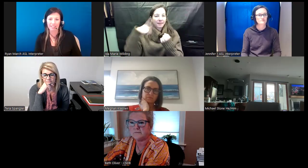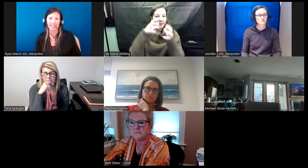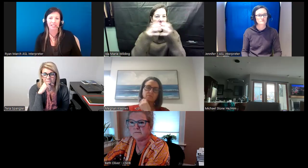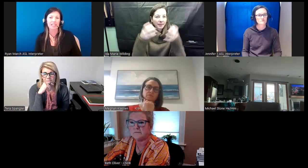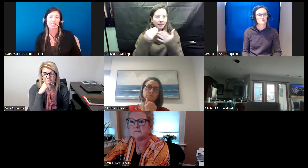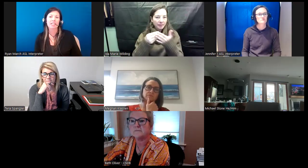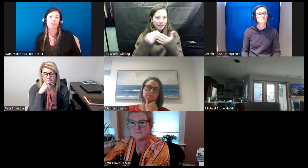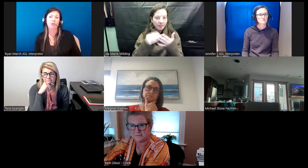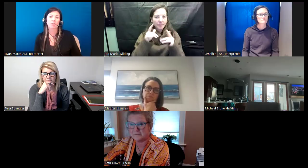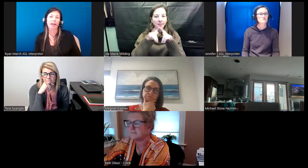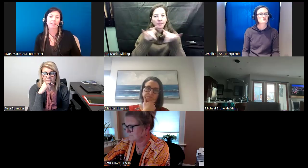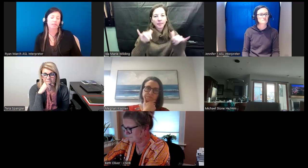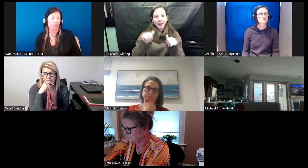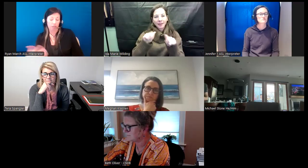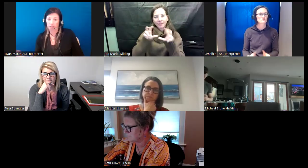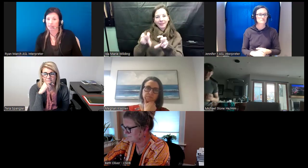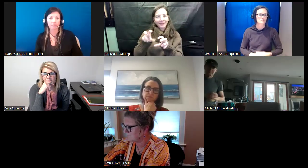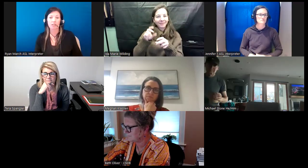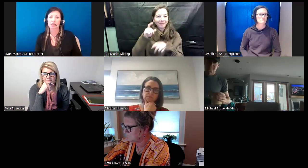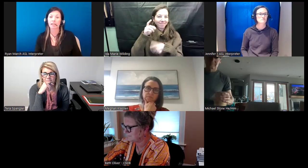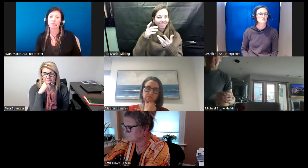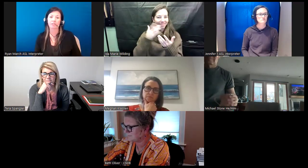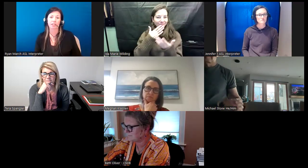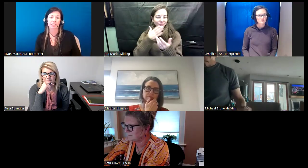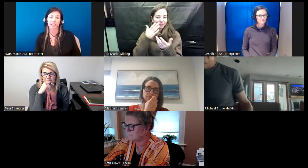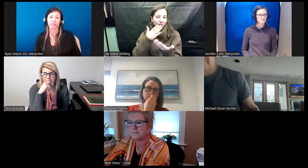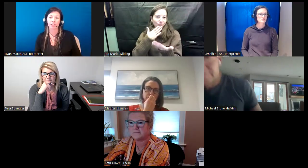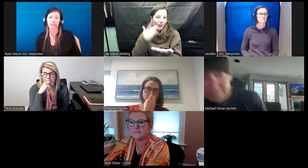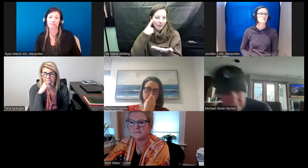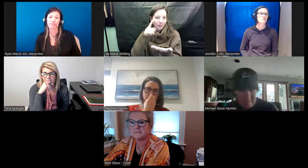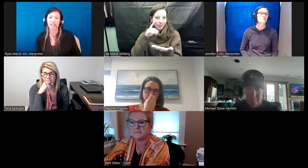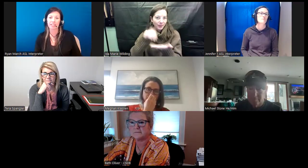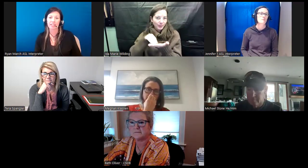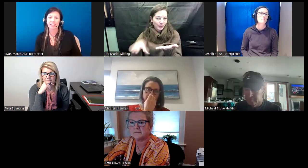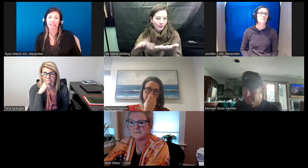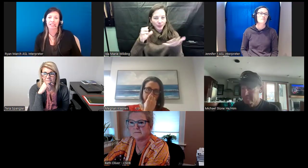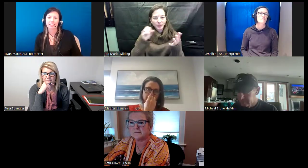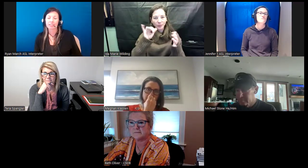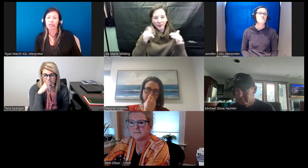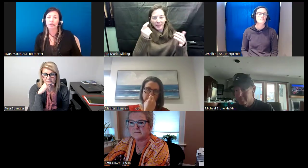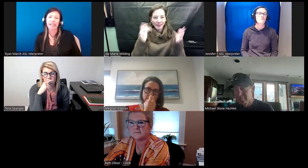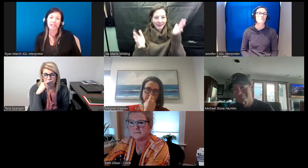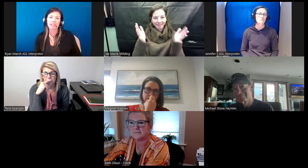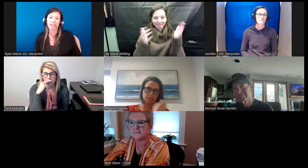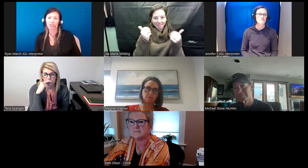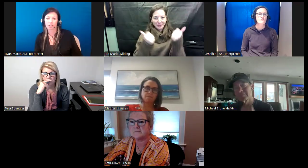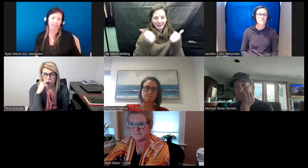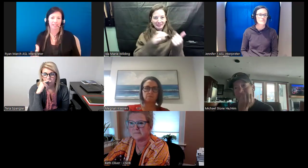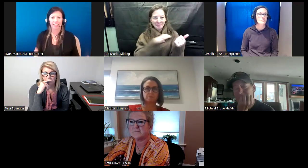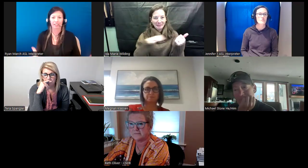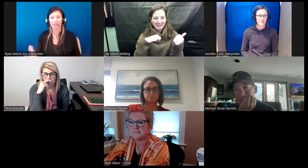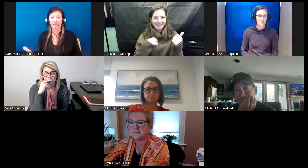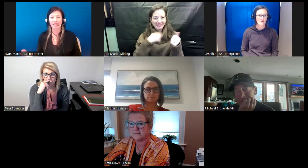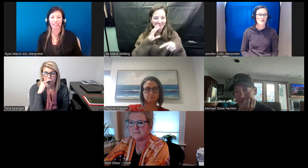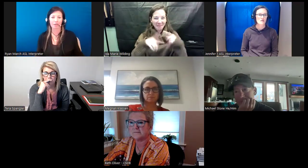the state. So I think we could save a lot of money for the state if, invest, in the students